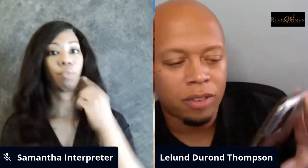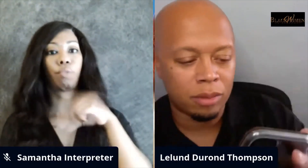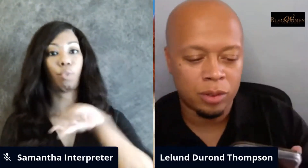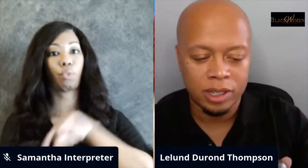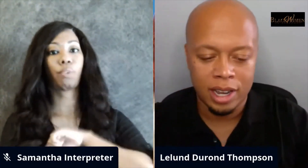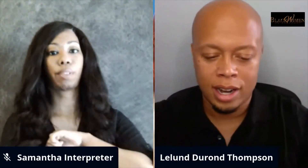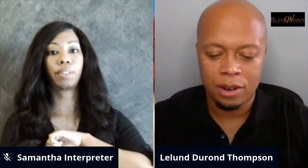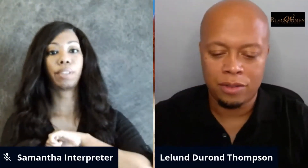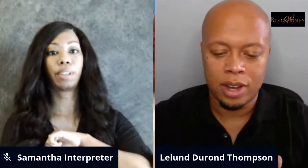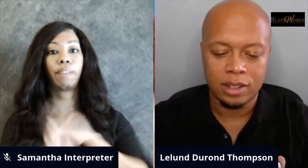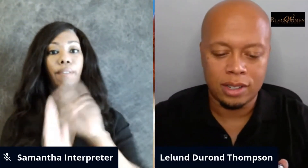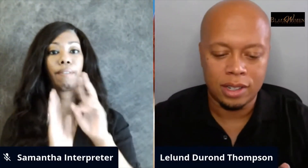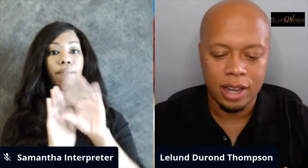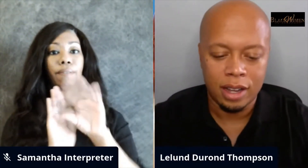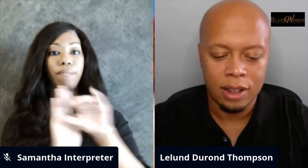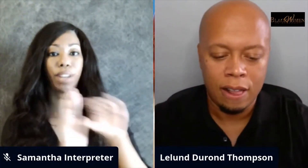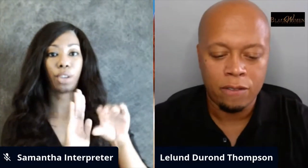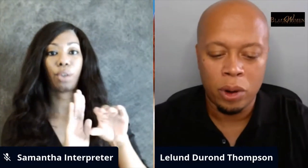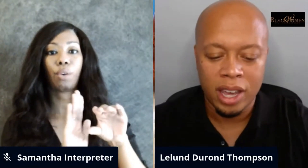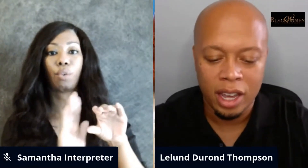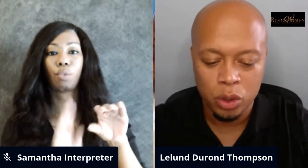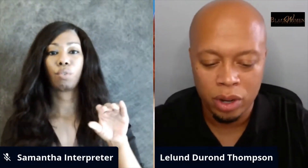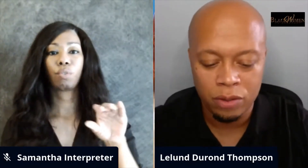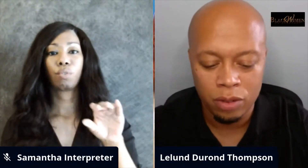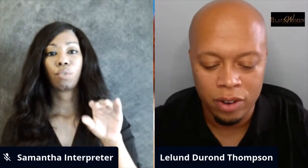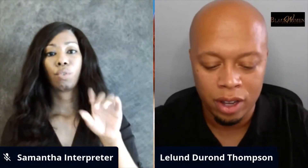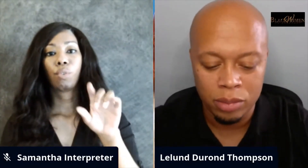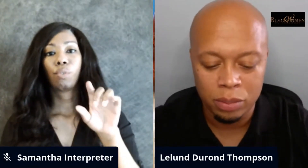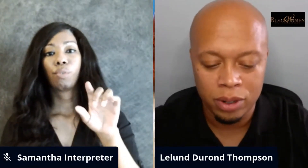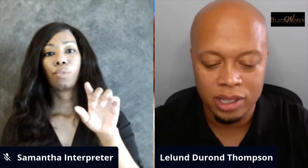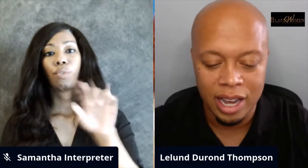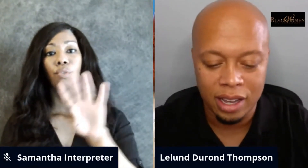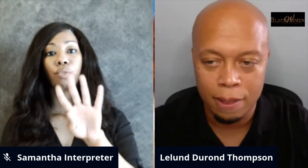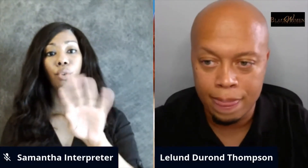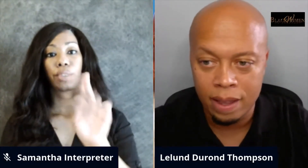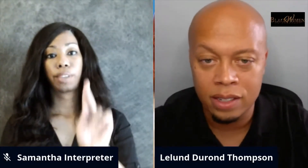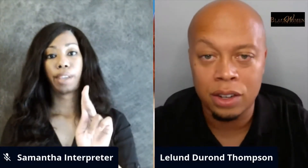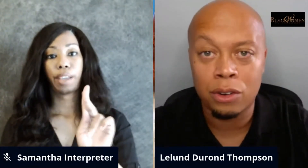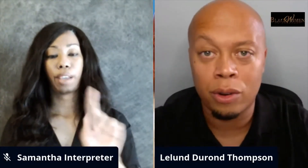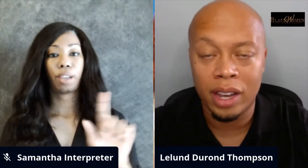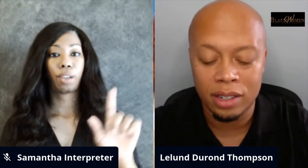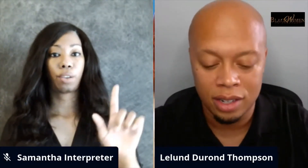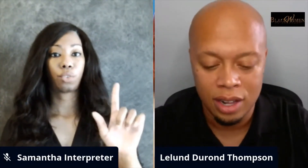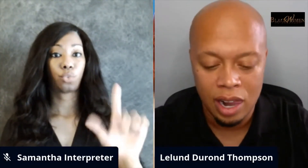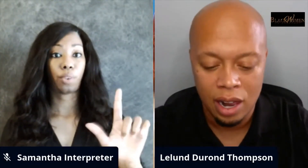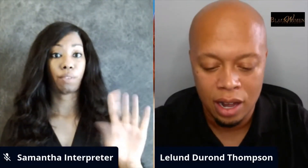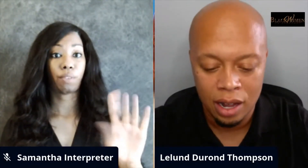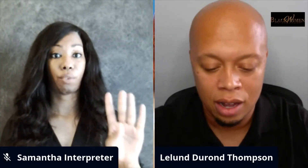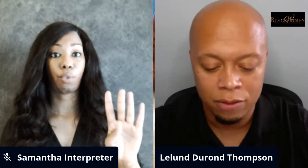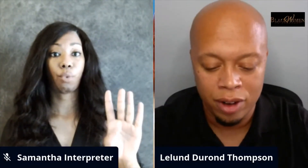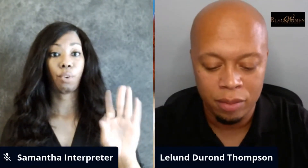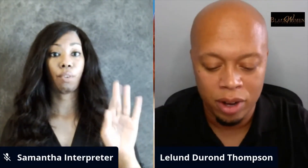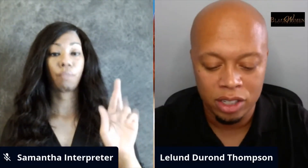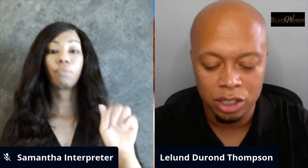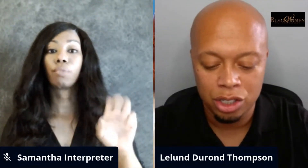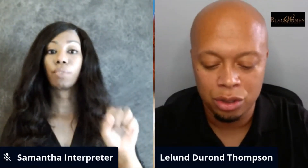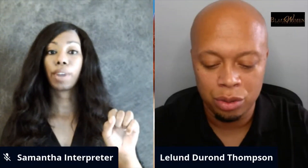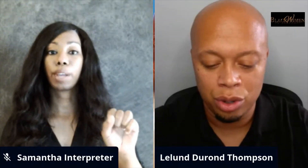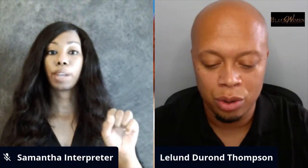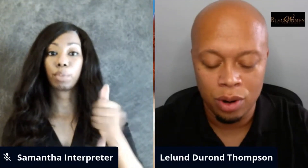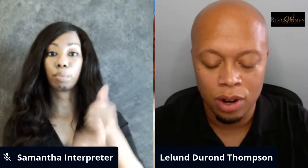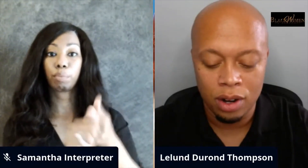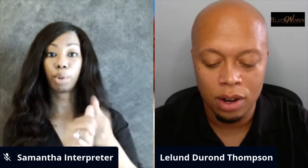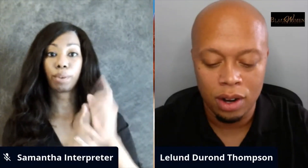24 frames per second. I don't know if you guys can see that. 4K at 24 frames per second is a great frame rate to